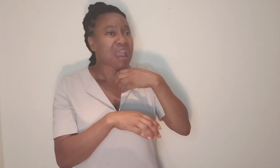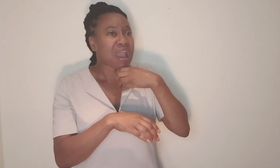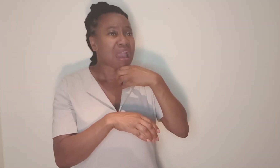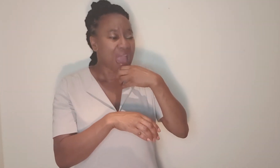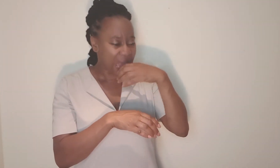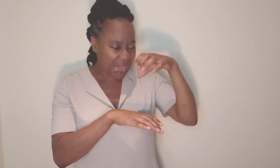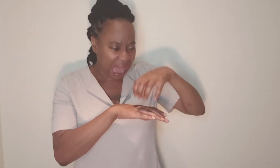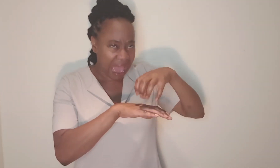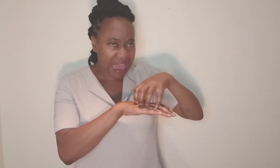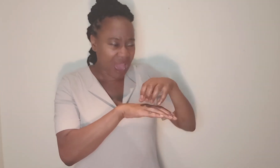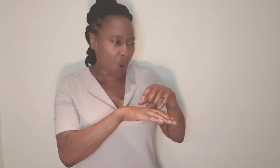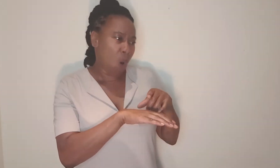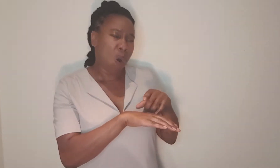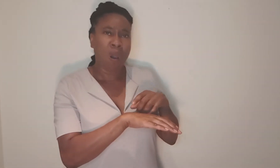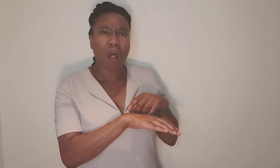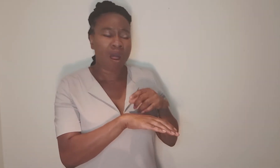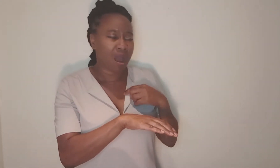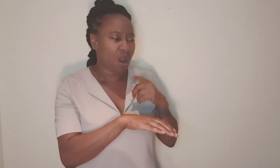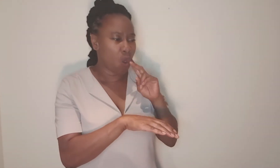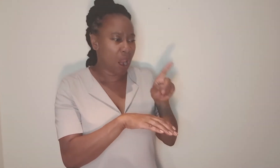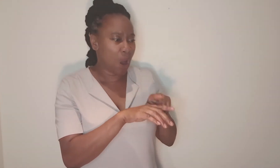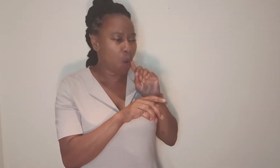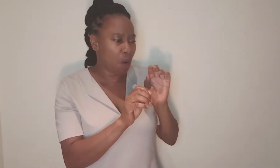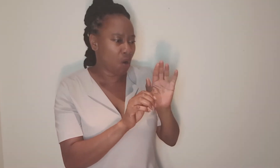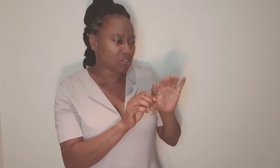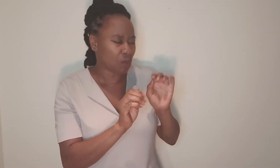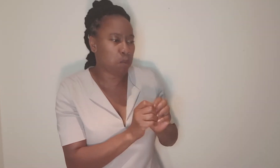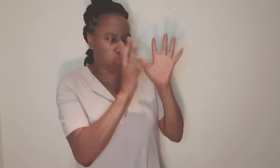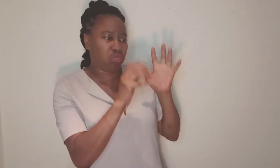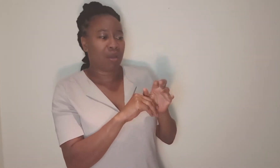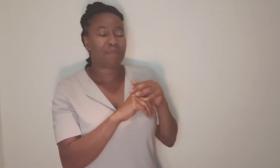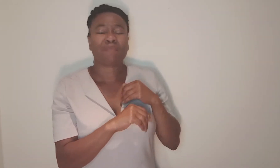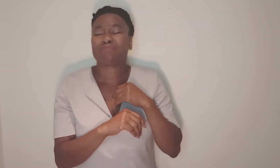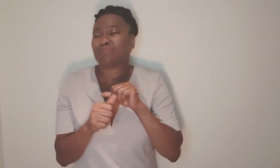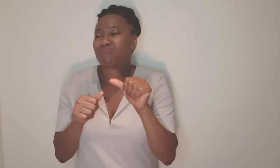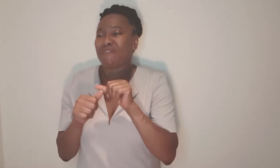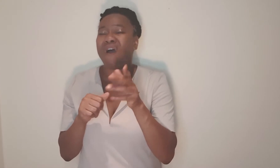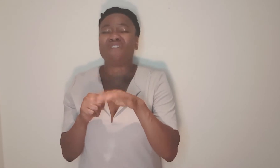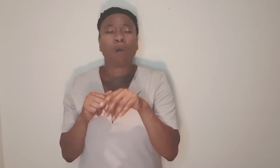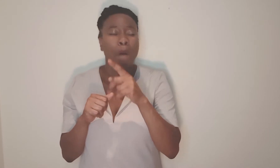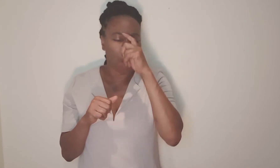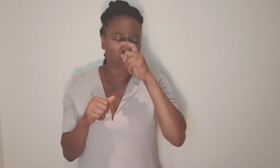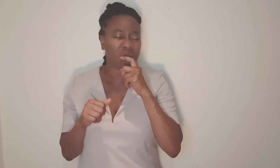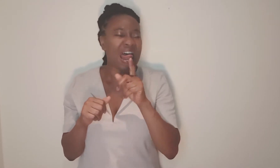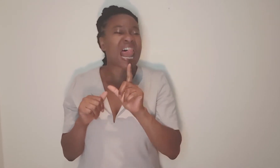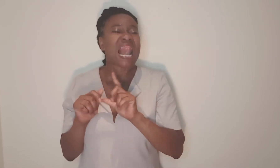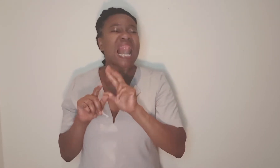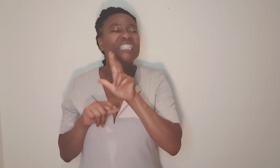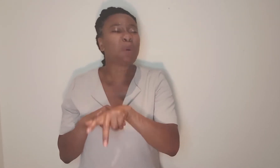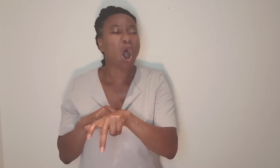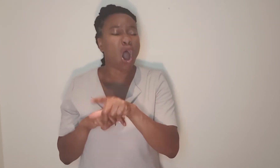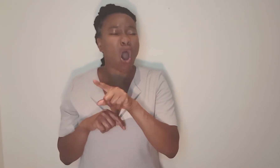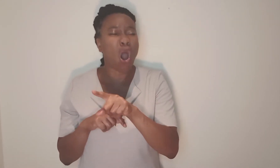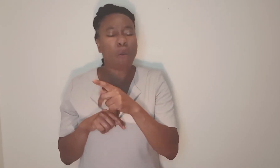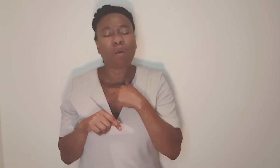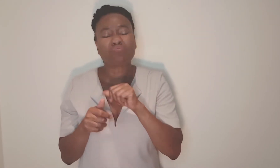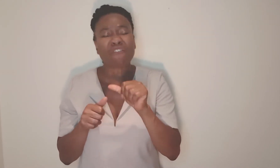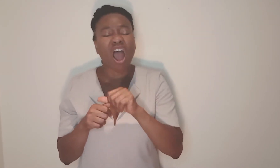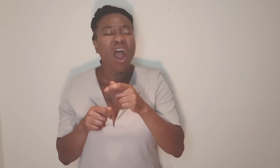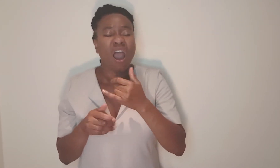icing. But I prefer egg custards, to be honest with you. From Lisboa's? I asked the owner the other day